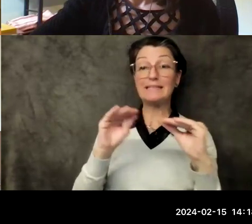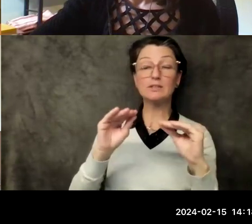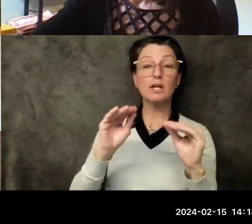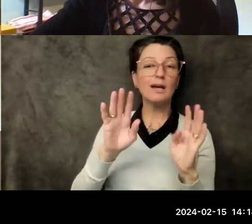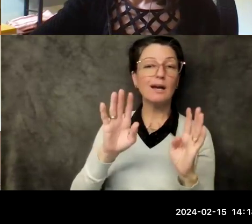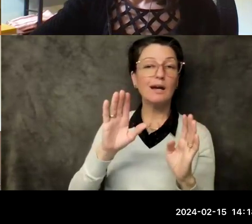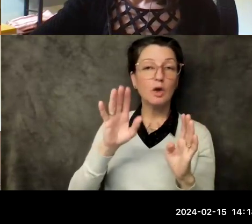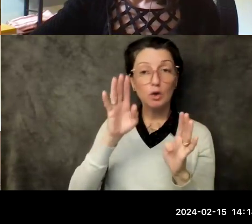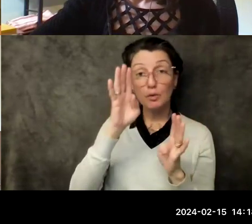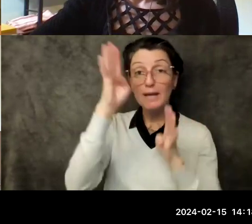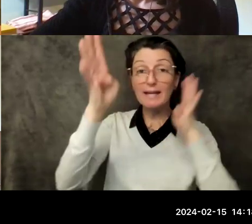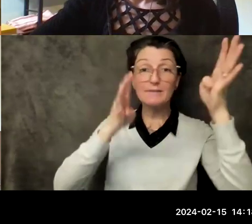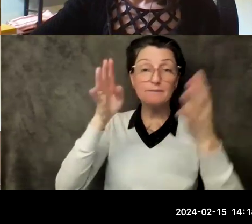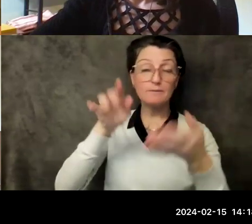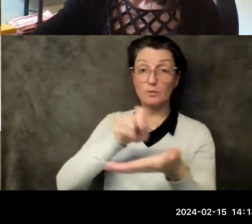because you're